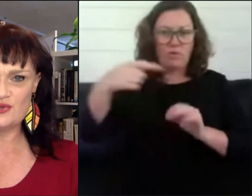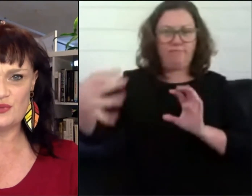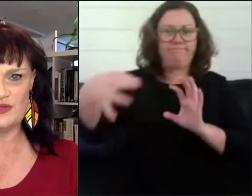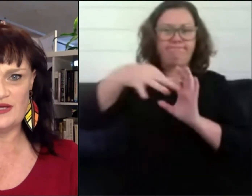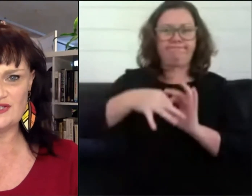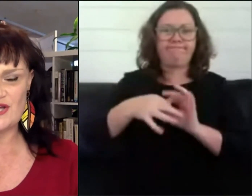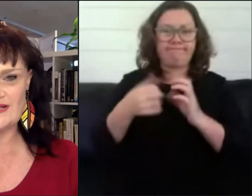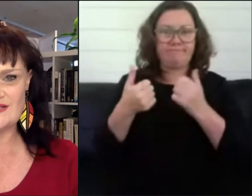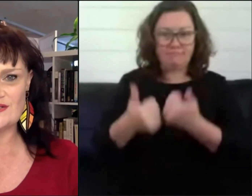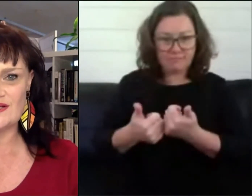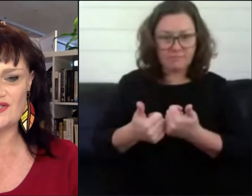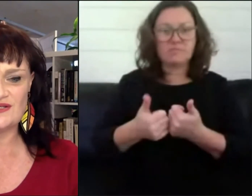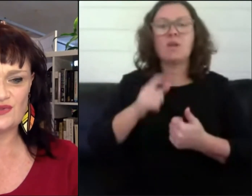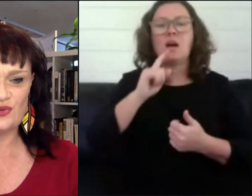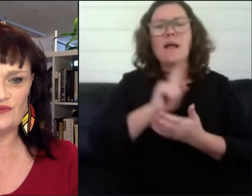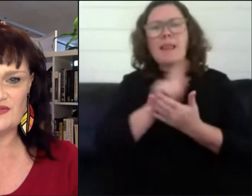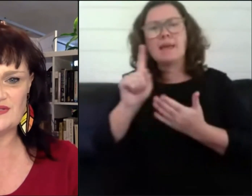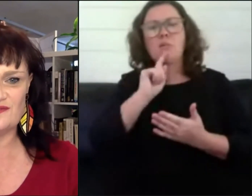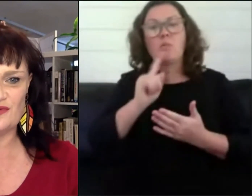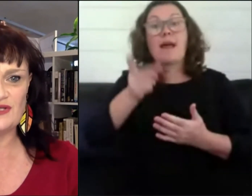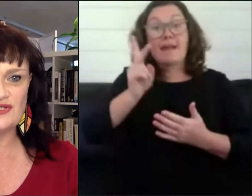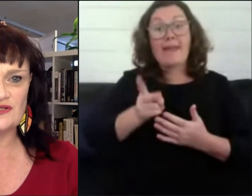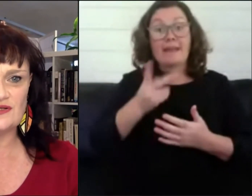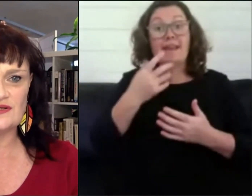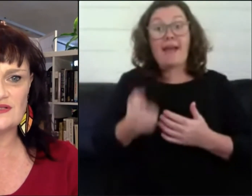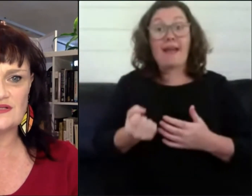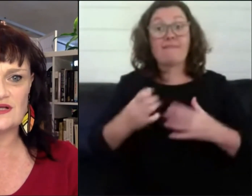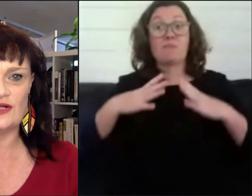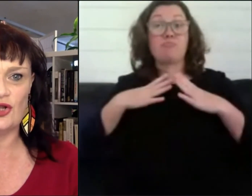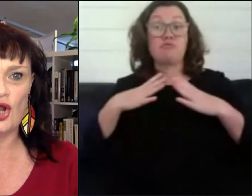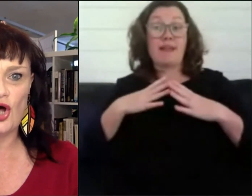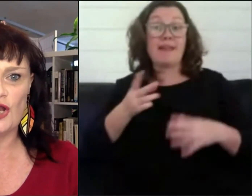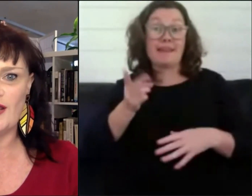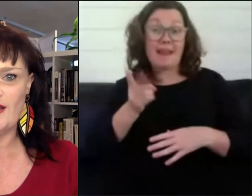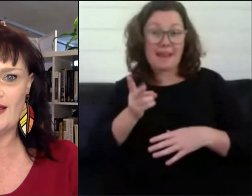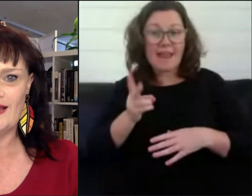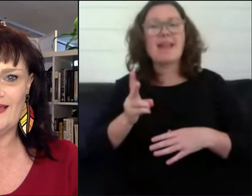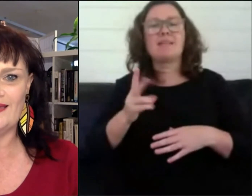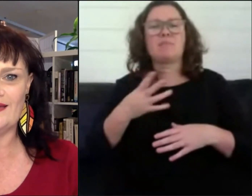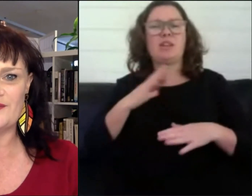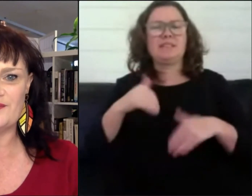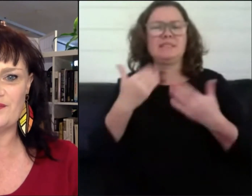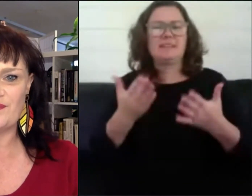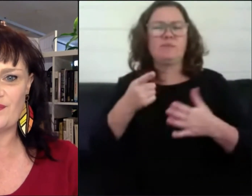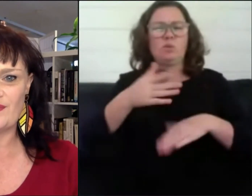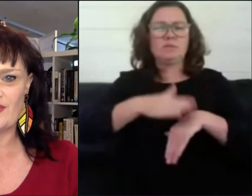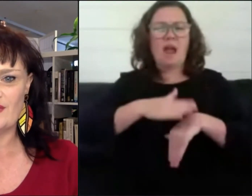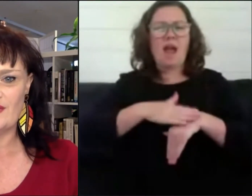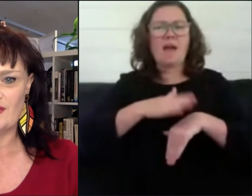make sure that we get a chance to digest all of this information, because there's a lot here.